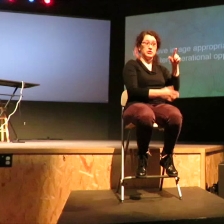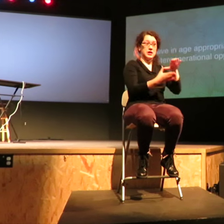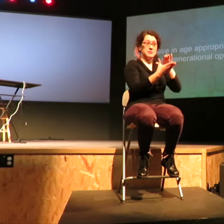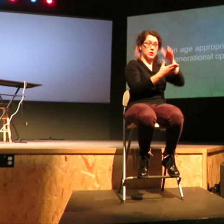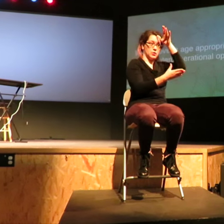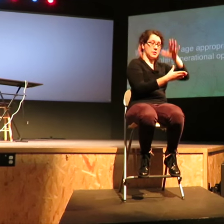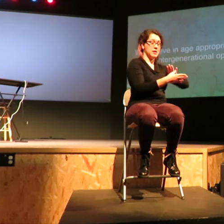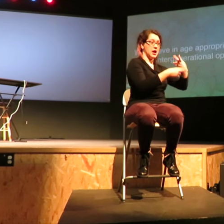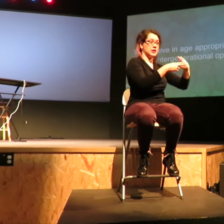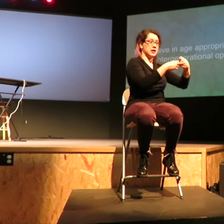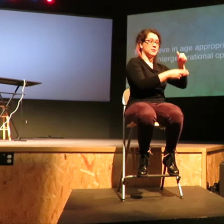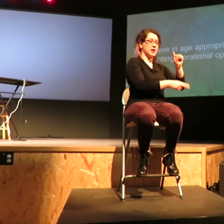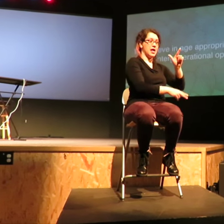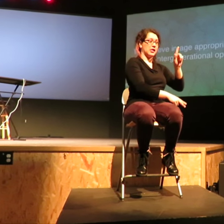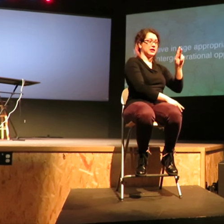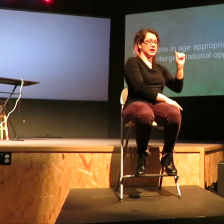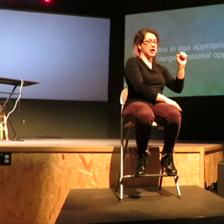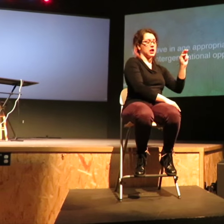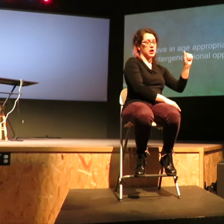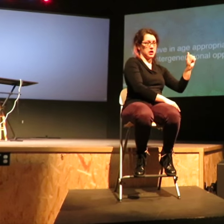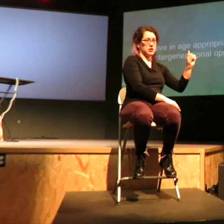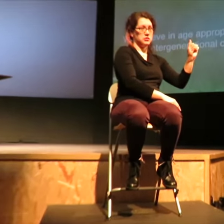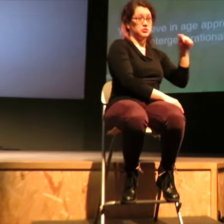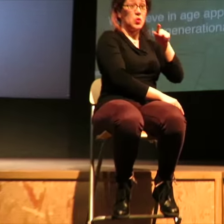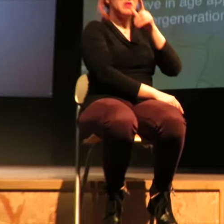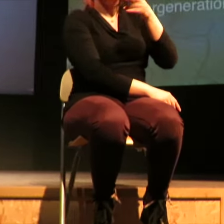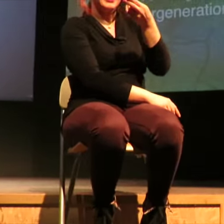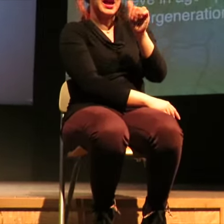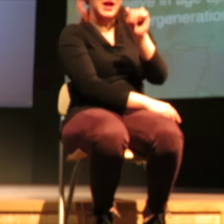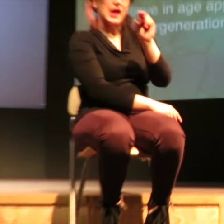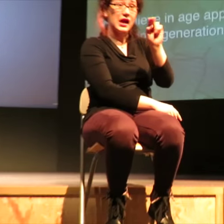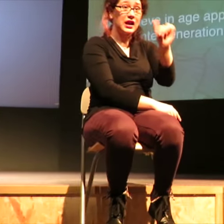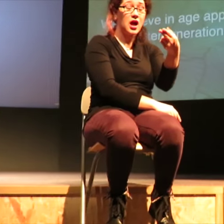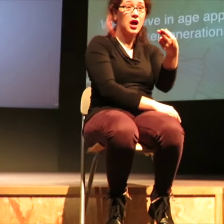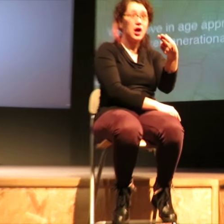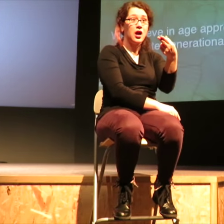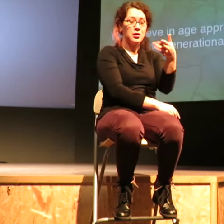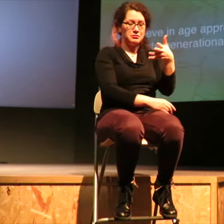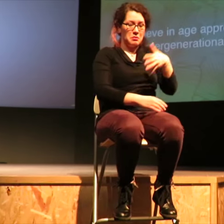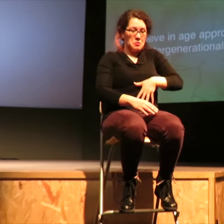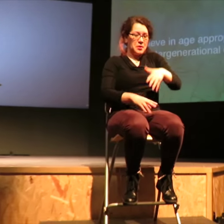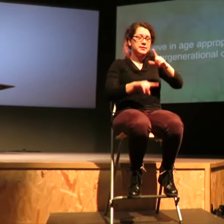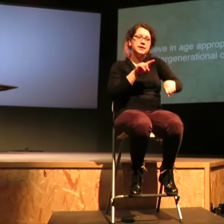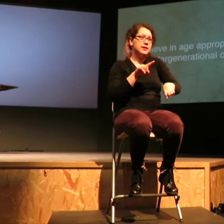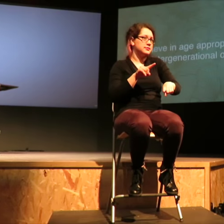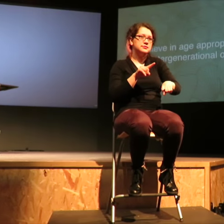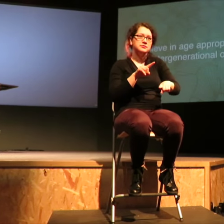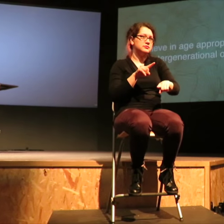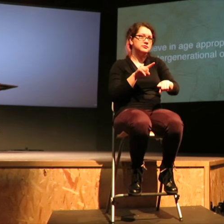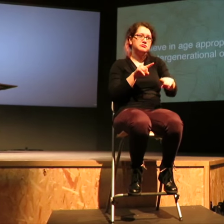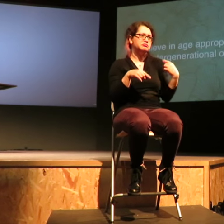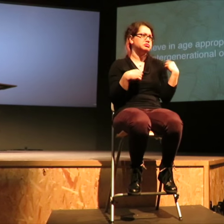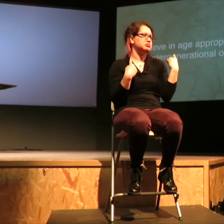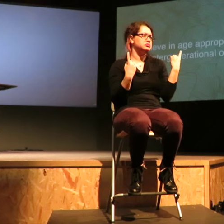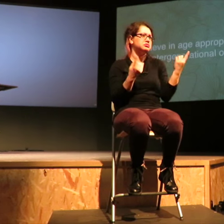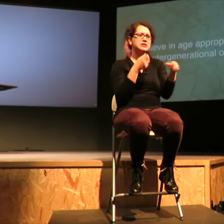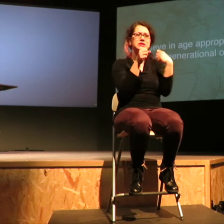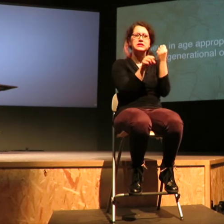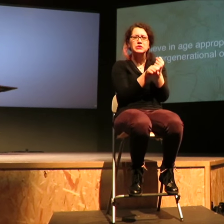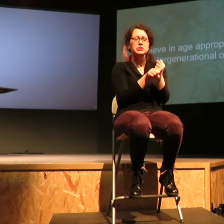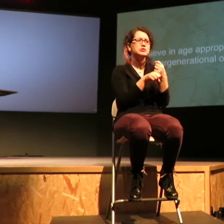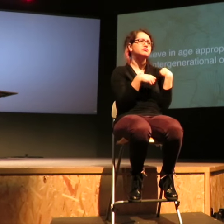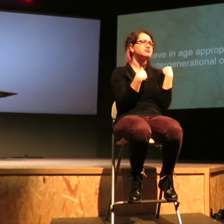were here, Hannah is barren. Hannah's infertile. She can't have her own children. And this has been going on for years